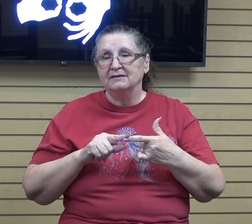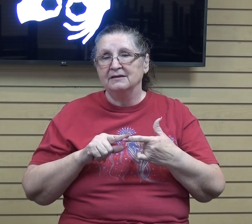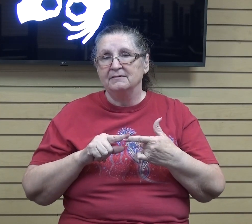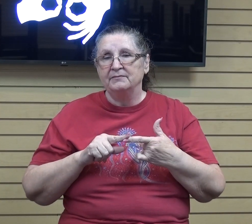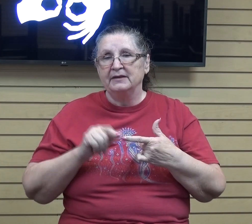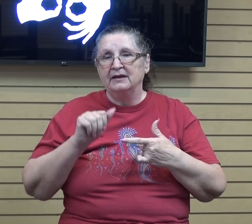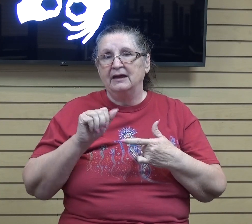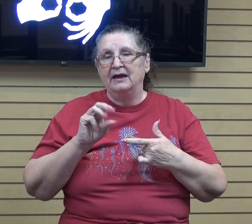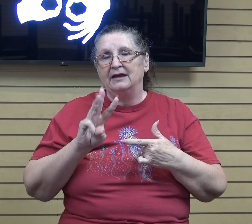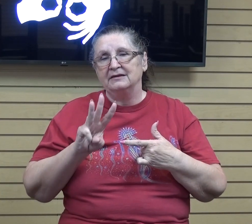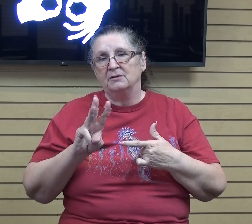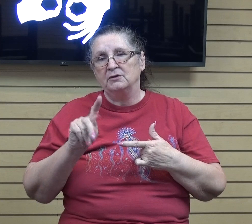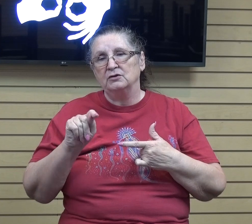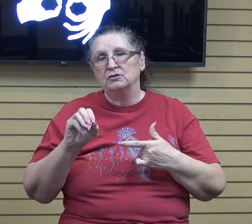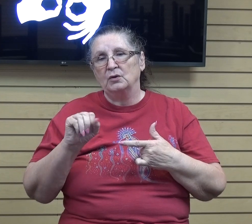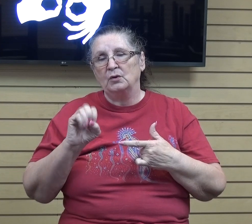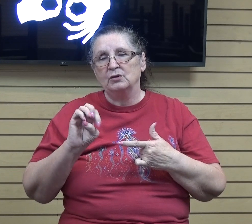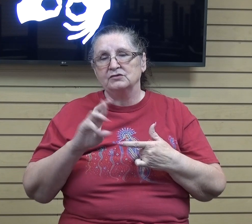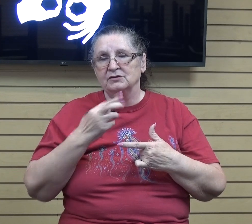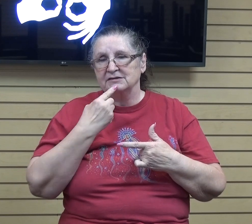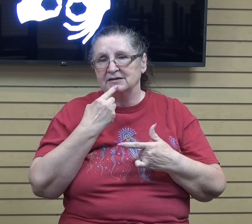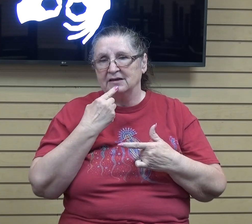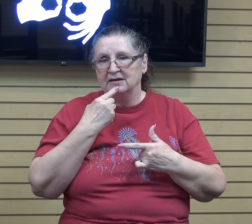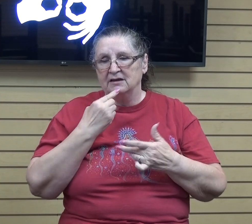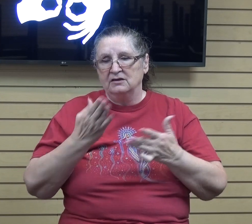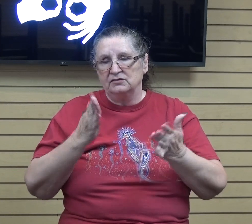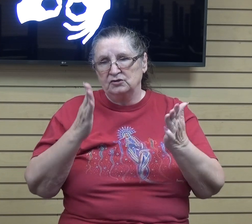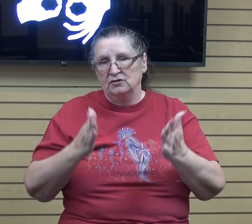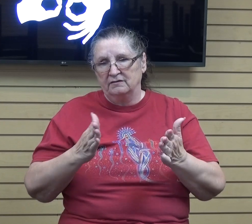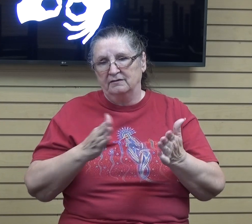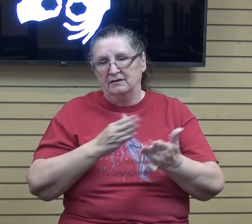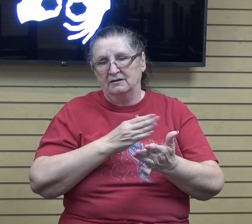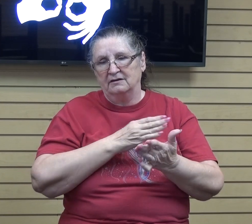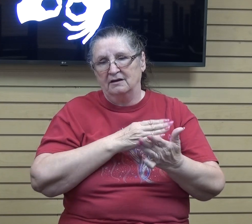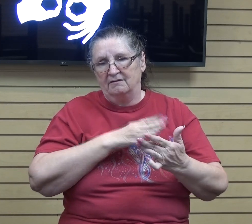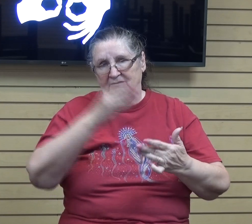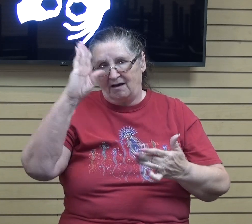A.W. Tozer once said that the servant of God in the will of God is invincible.